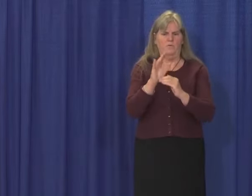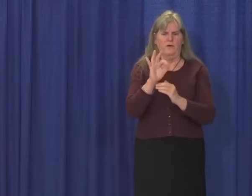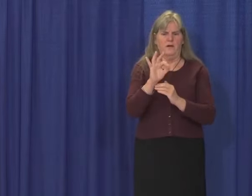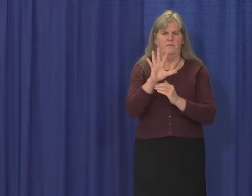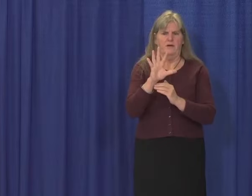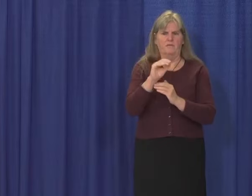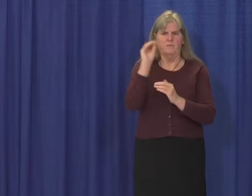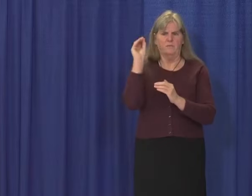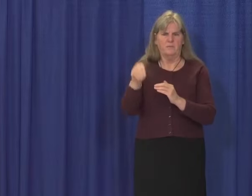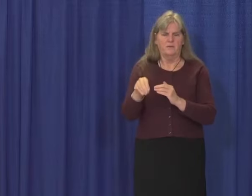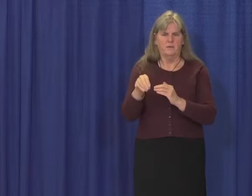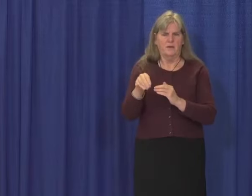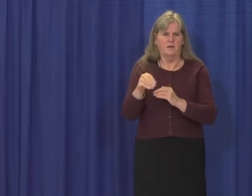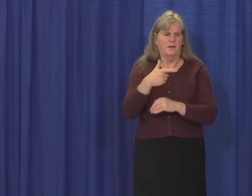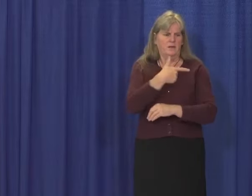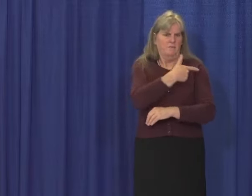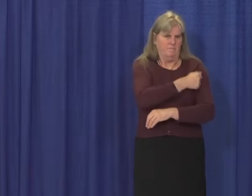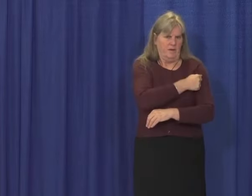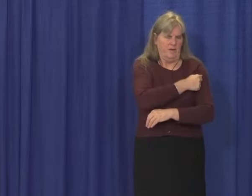So I guess this is for you, Dr. Hanley.